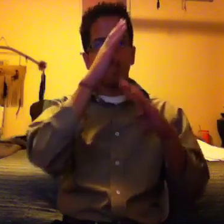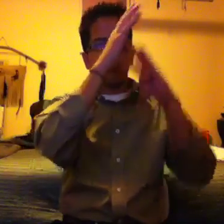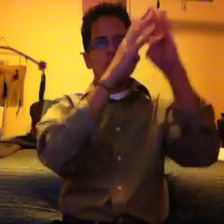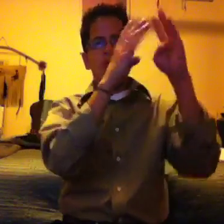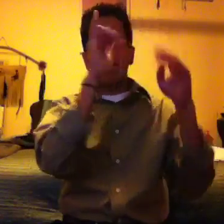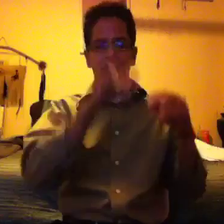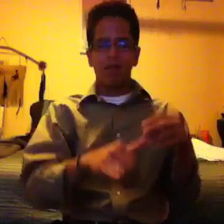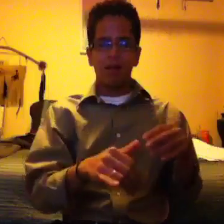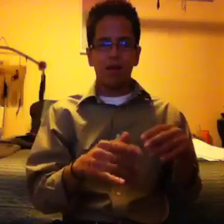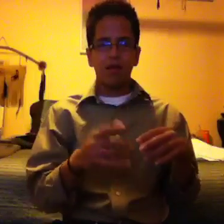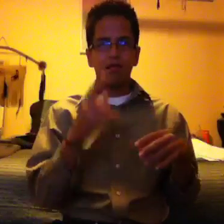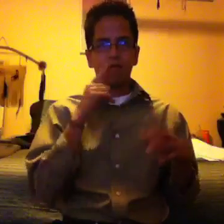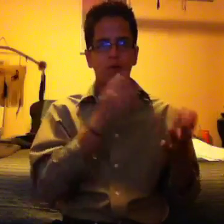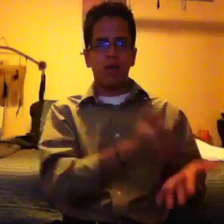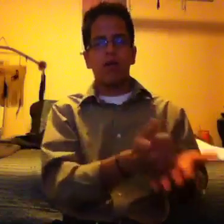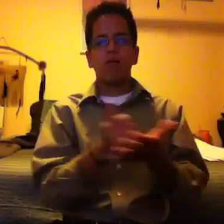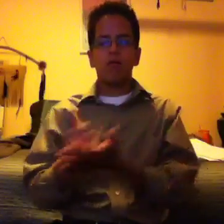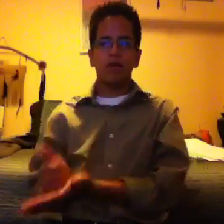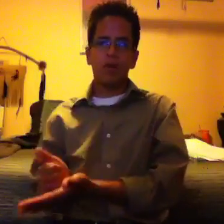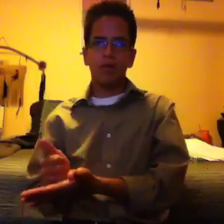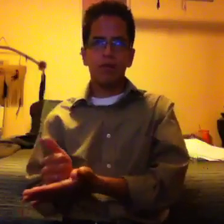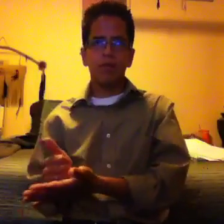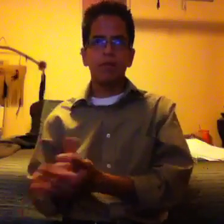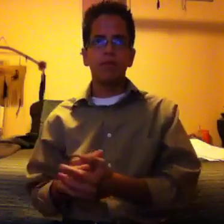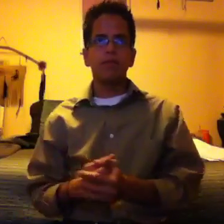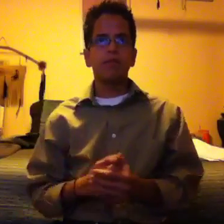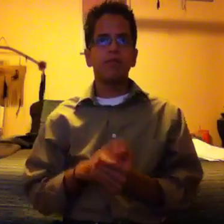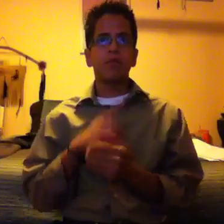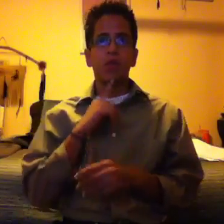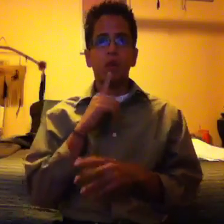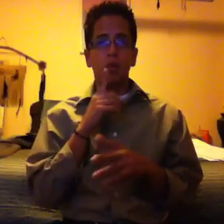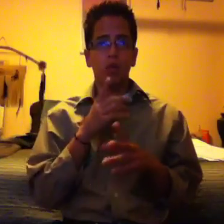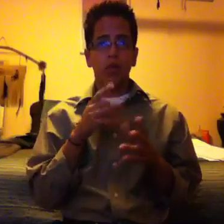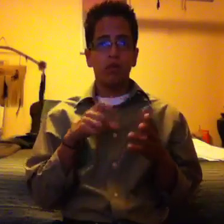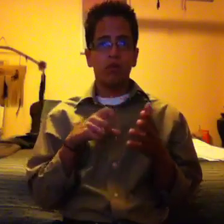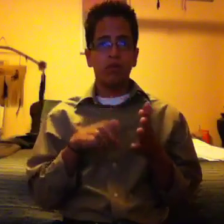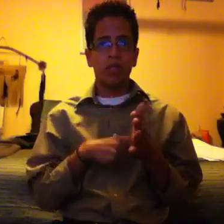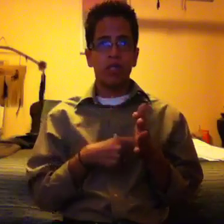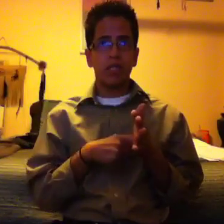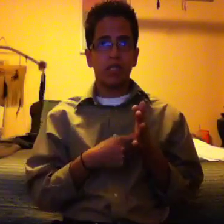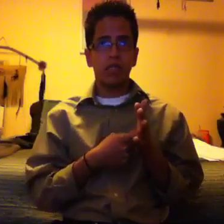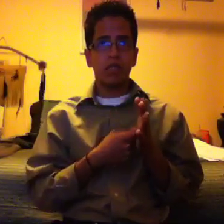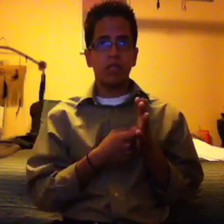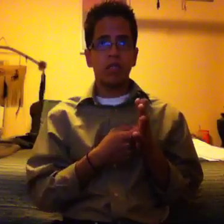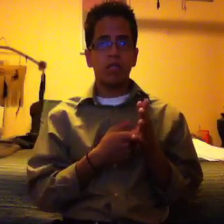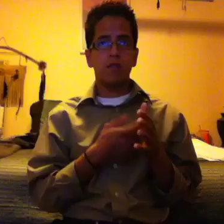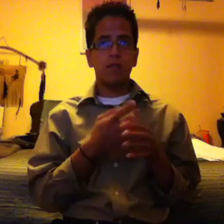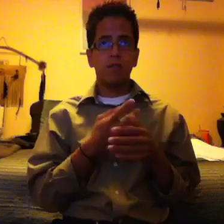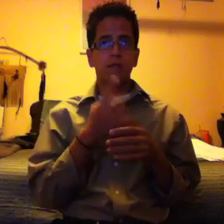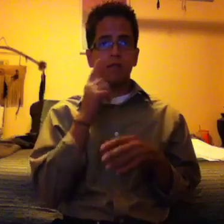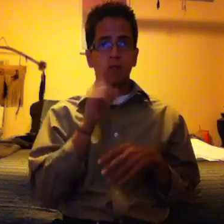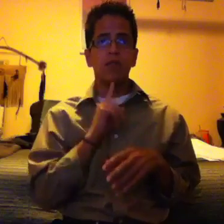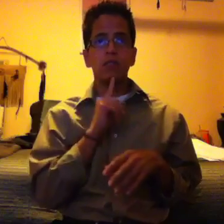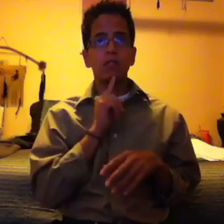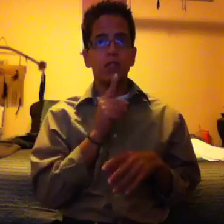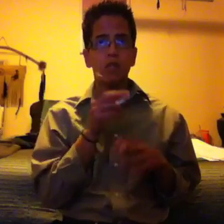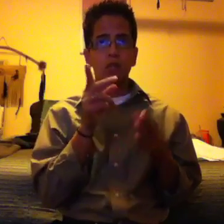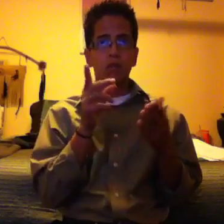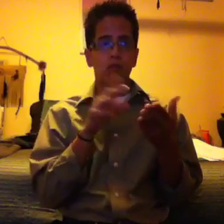in class. And then the real key where they start to do some serious research, and even though it's on a very fundamental level,